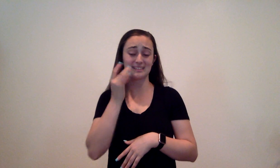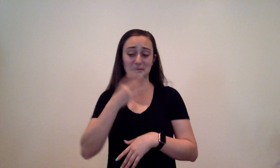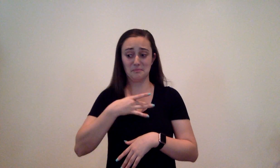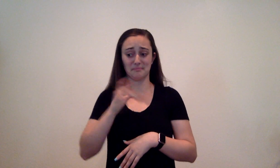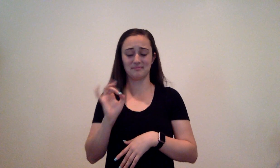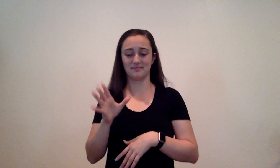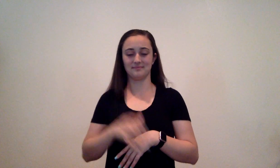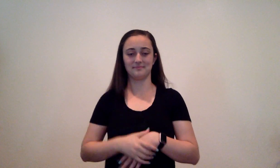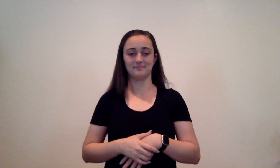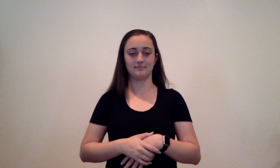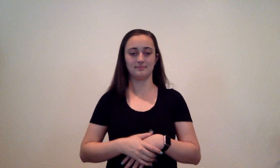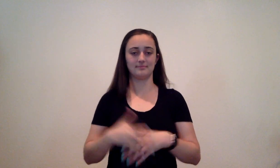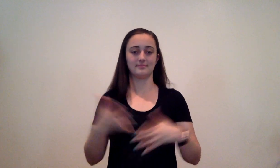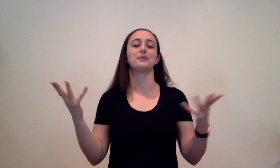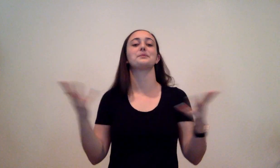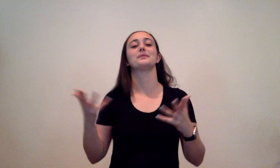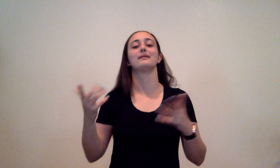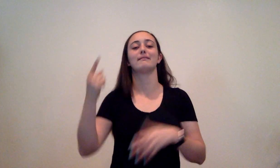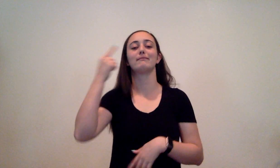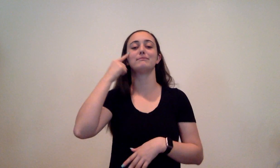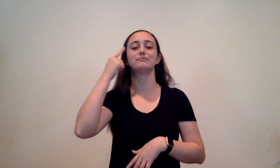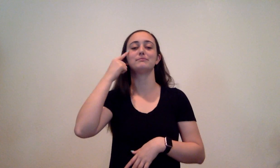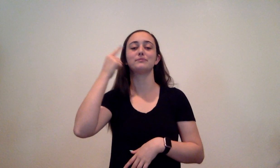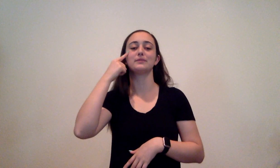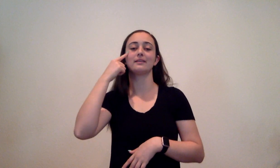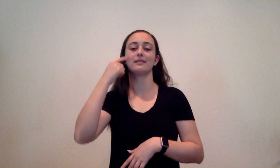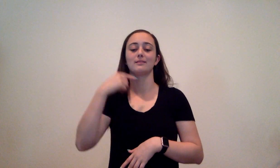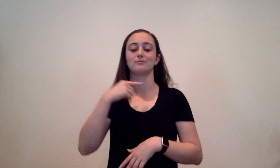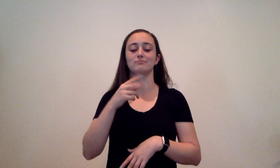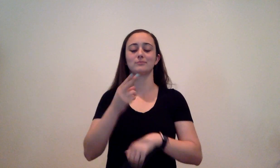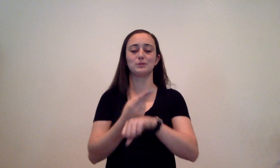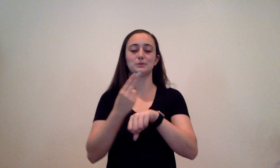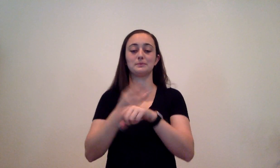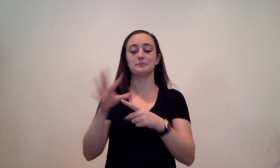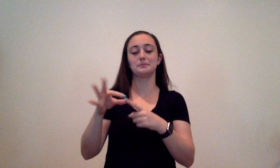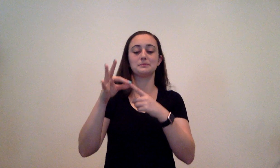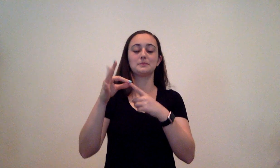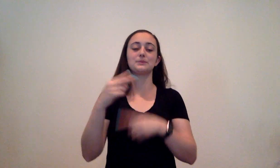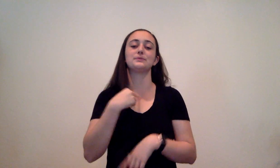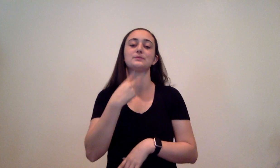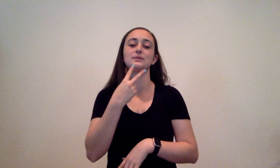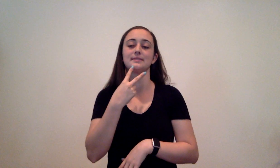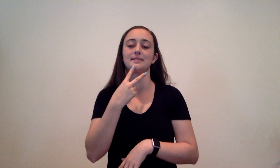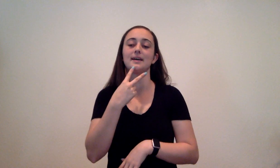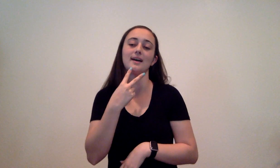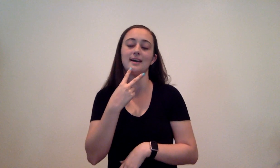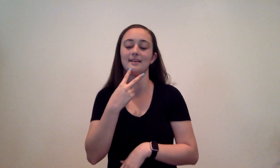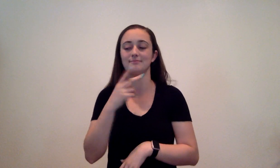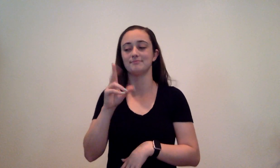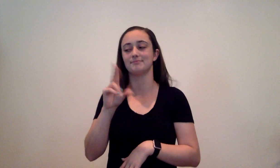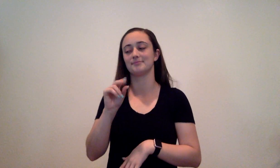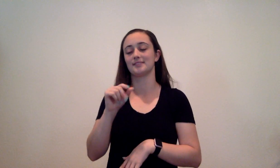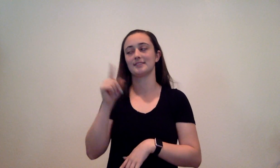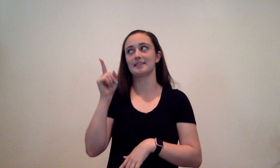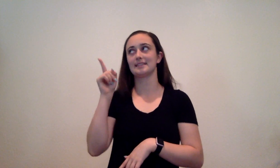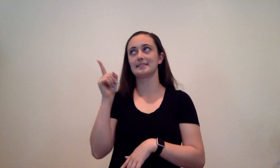What, you were expecting me to use the special Mr. Whiskers voice? Well, Mr. Whiskers is sleeping, okay? I'm not going to just talk that way for